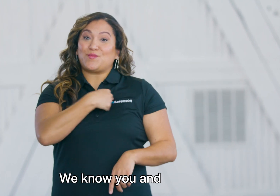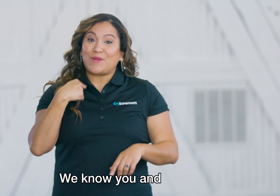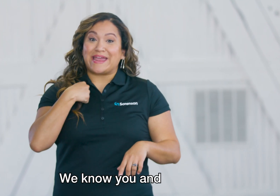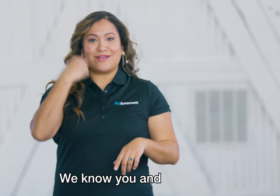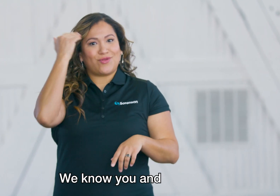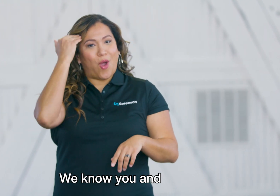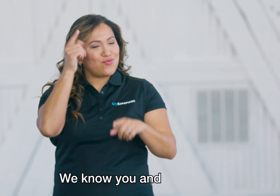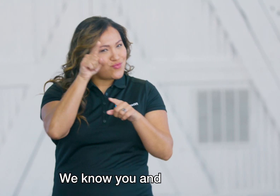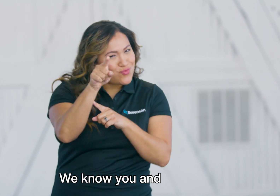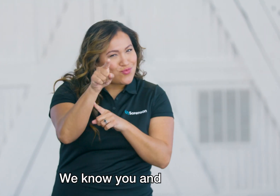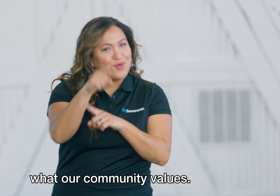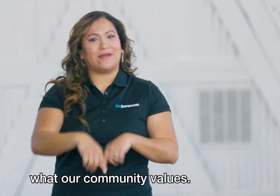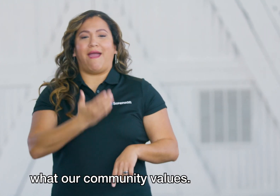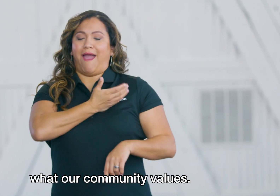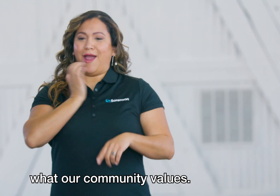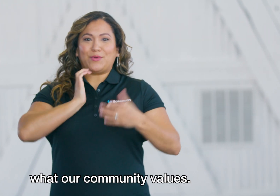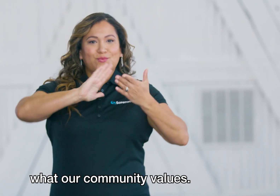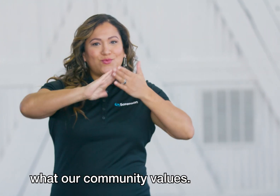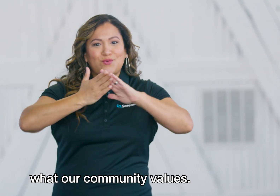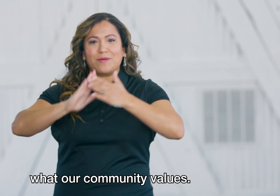We know you and what our community values.